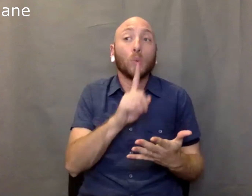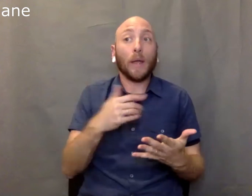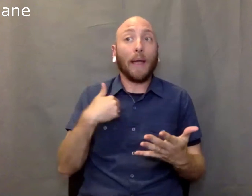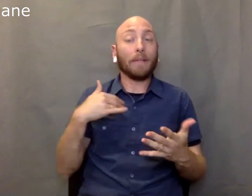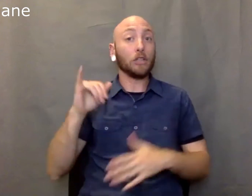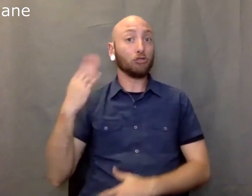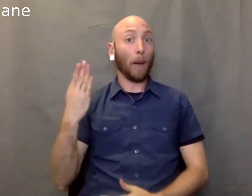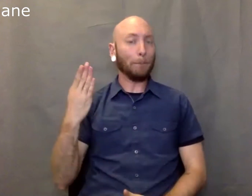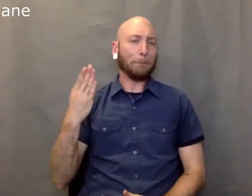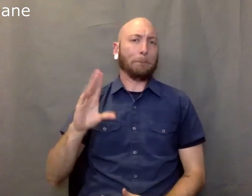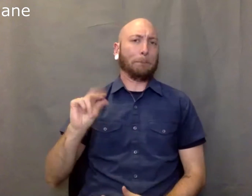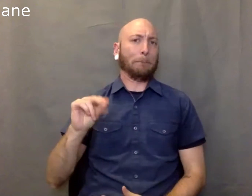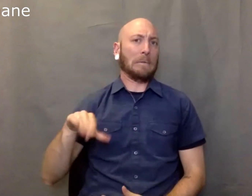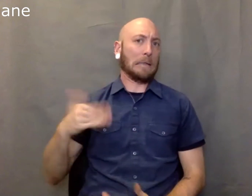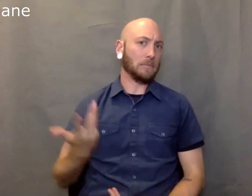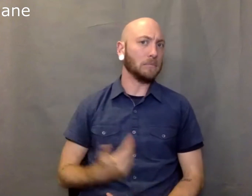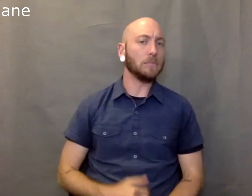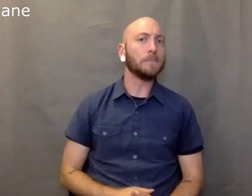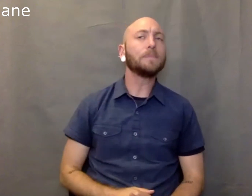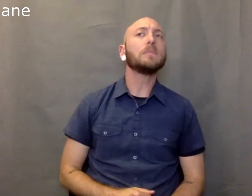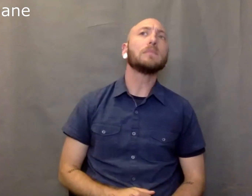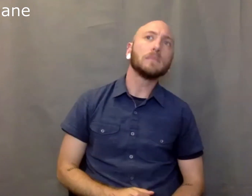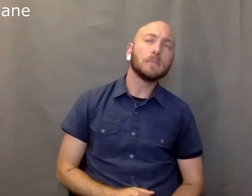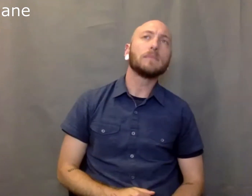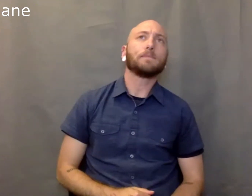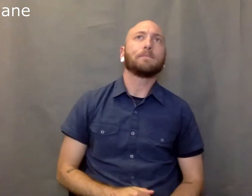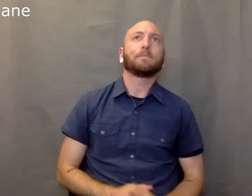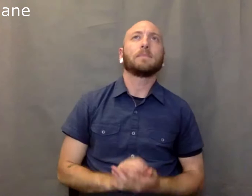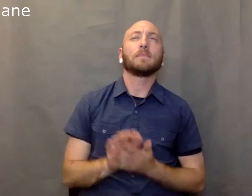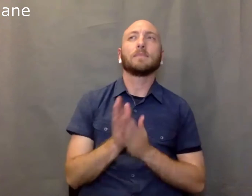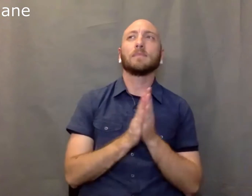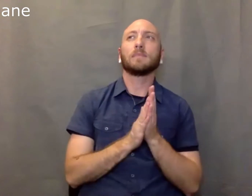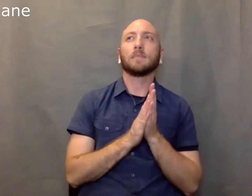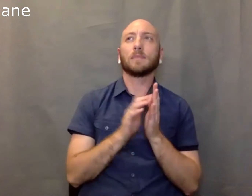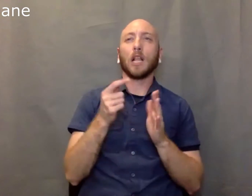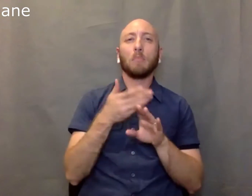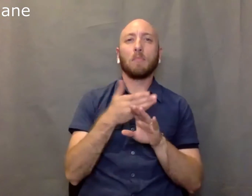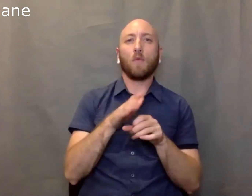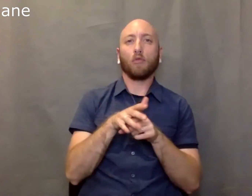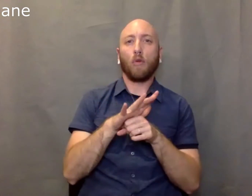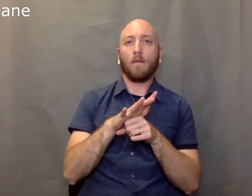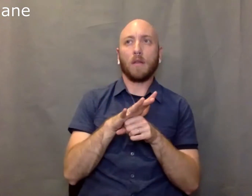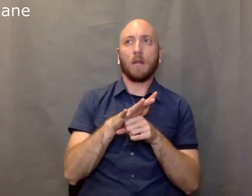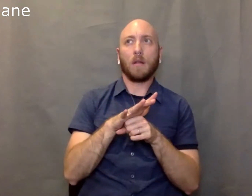And I remember it was right before the pandemic started, or just about when it